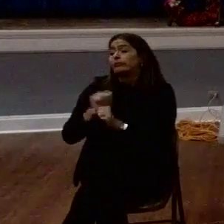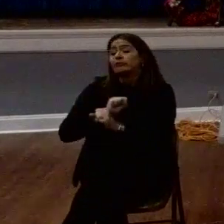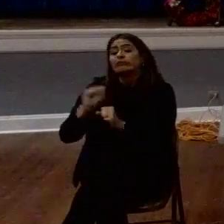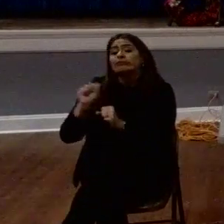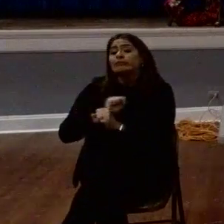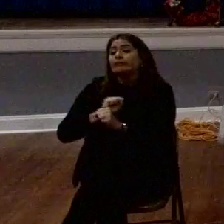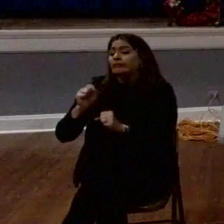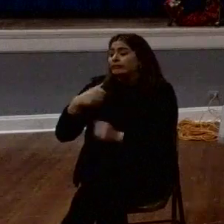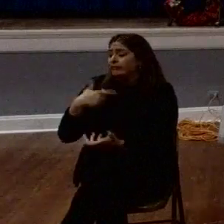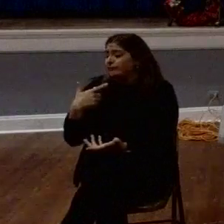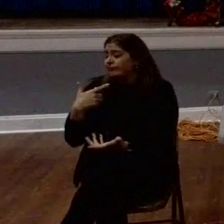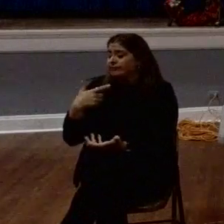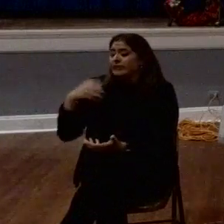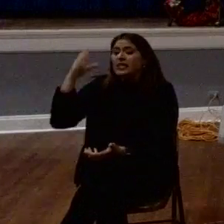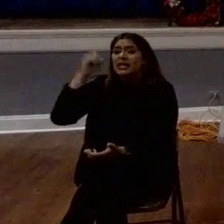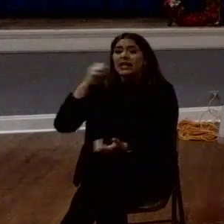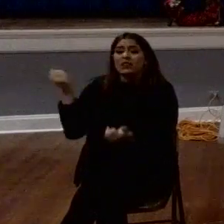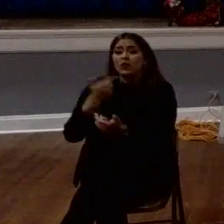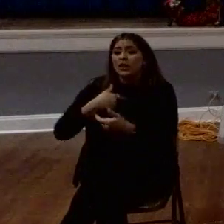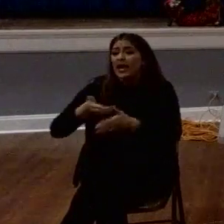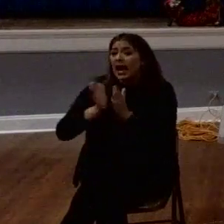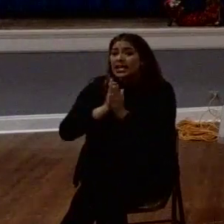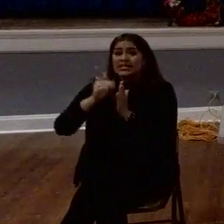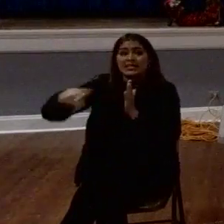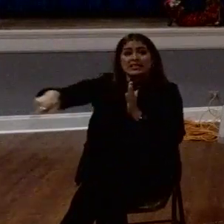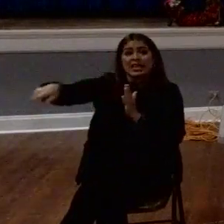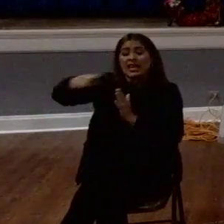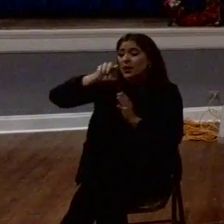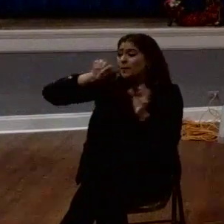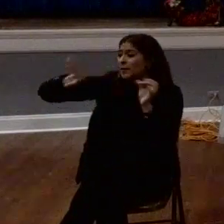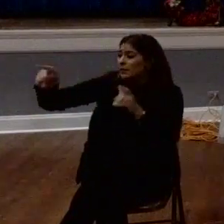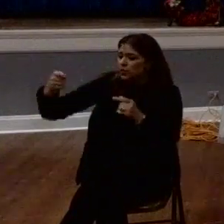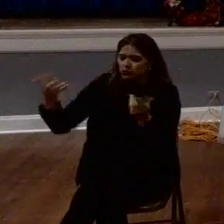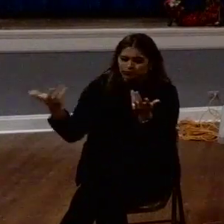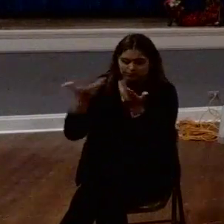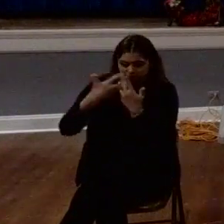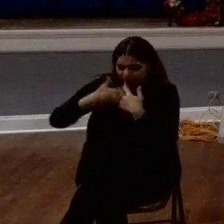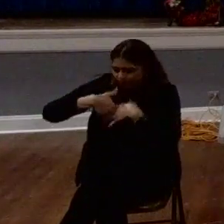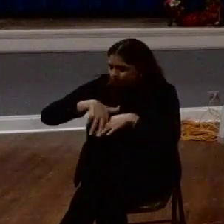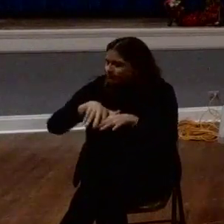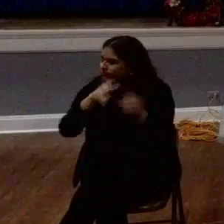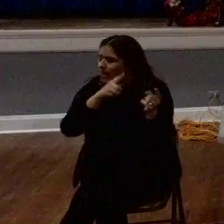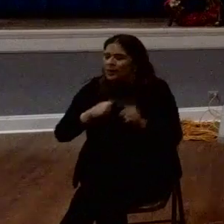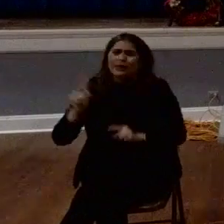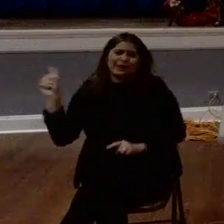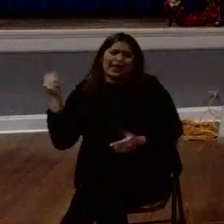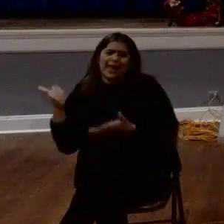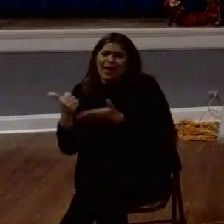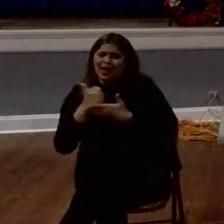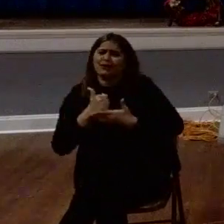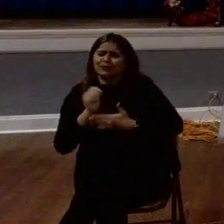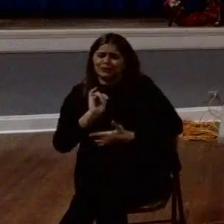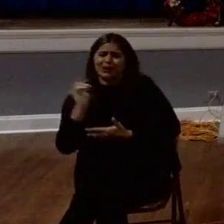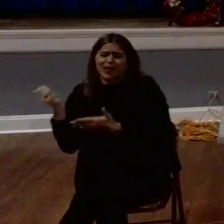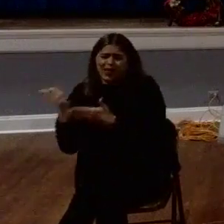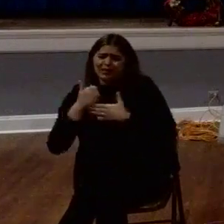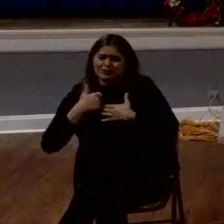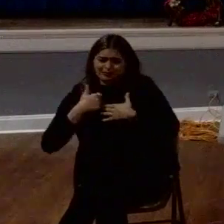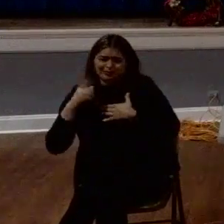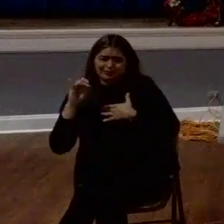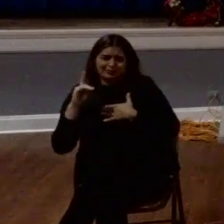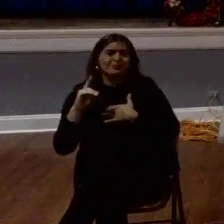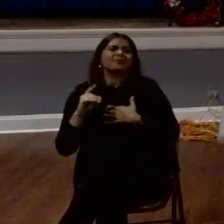guess, entwining everything that we asked for, and you did it. And you've done a great job too. Okay.